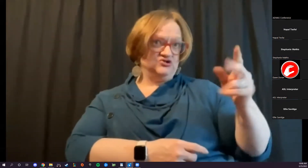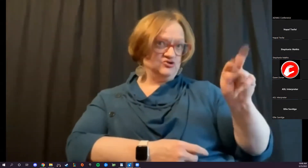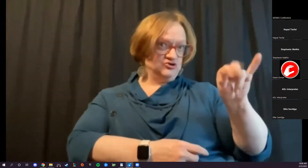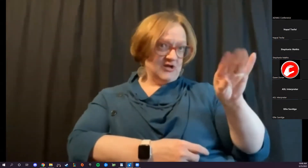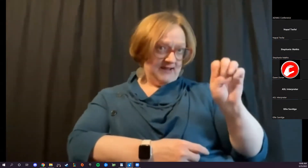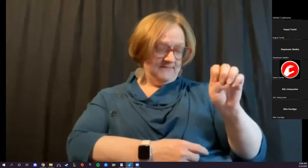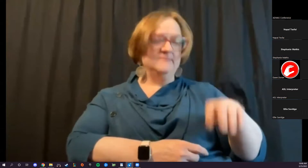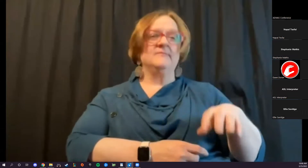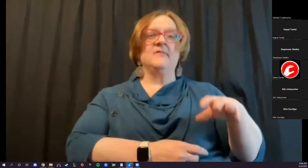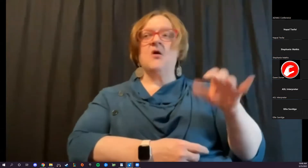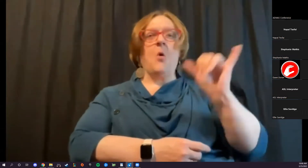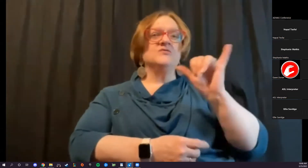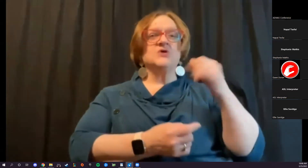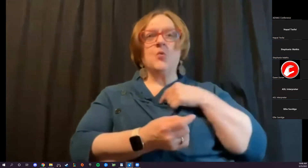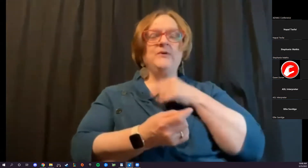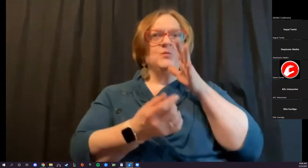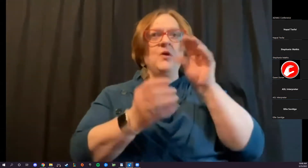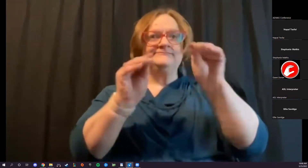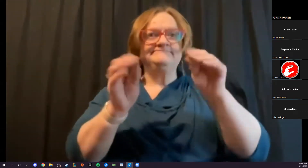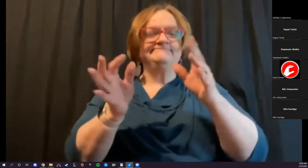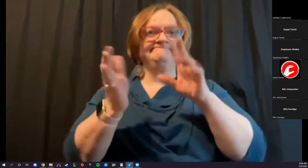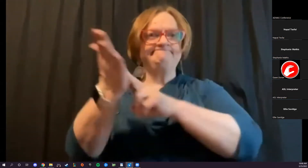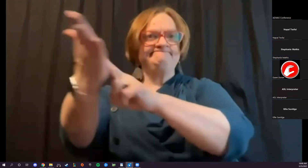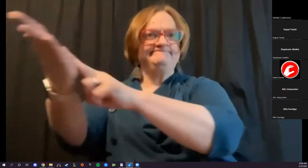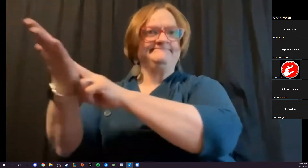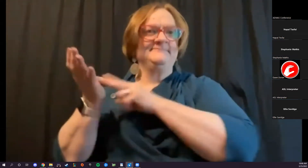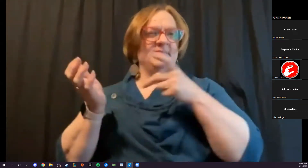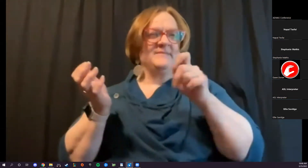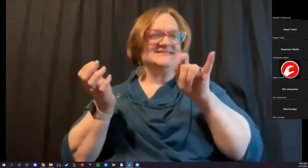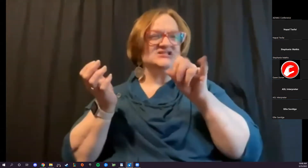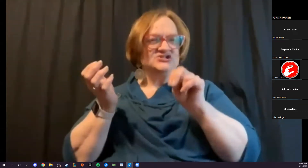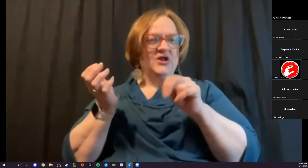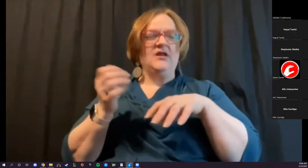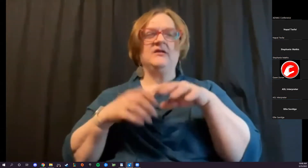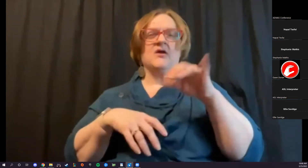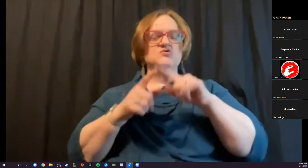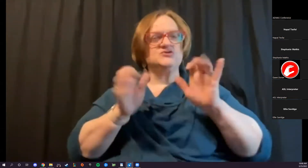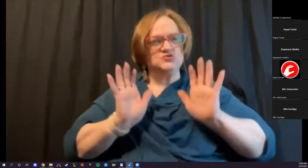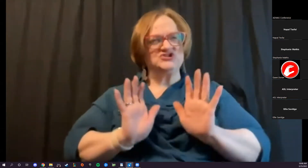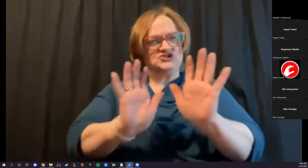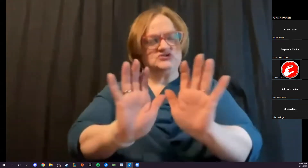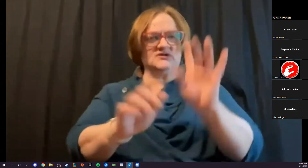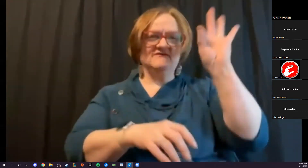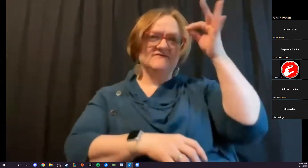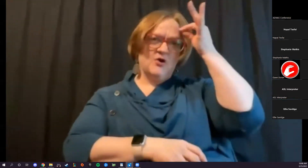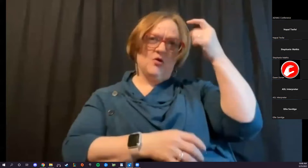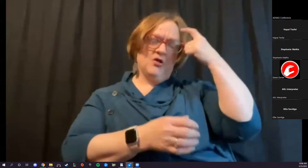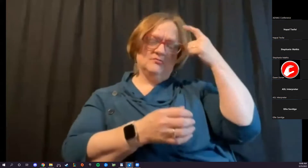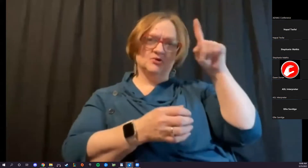also align our words with action, such as paying rent to the Duwamish tribe. Add our names to petitions